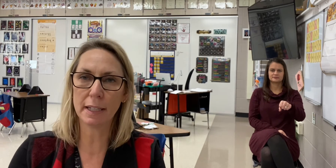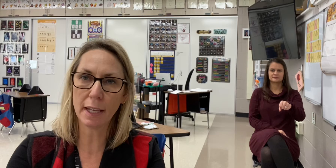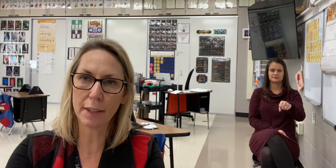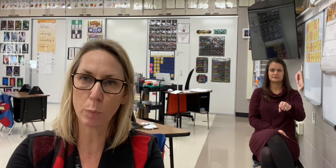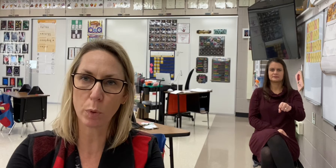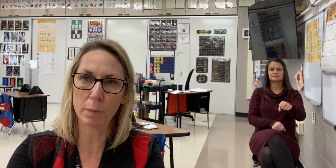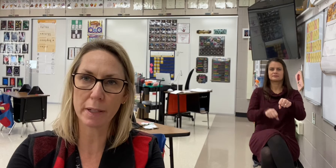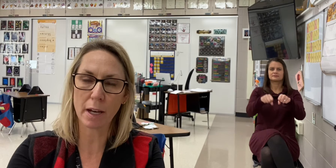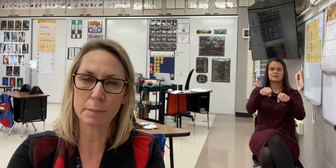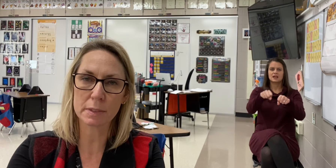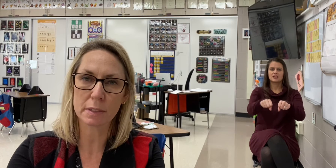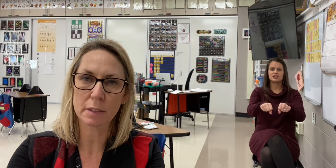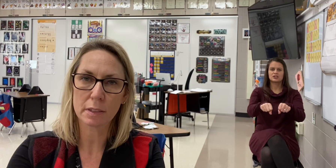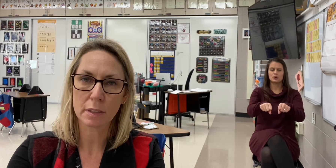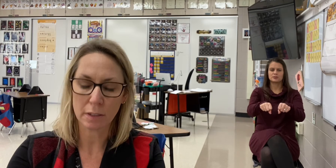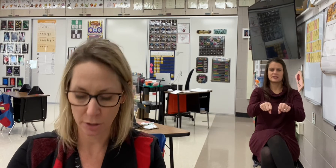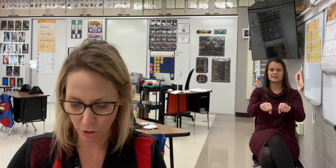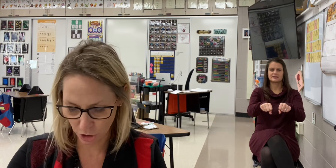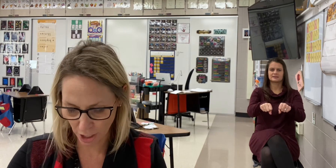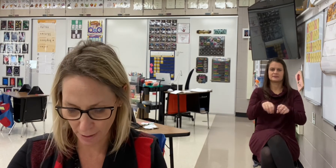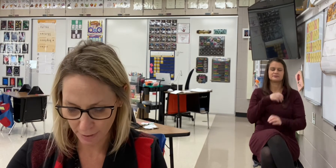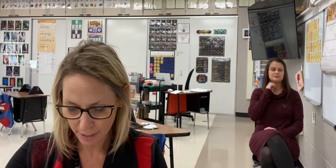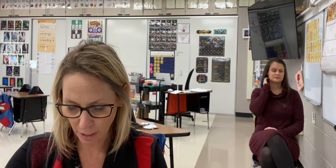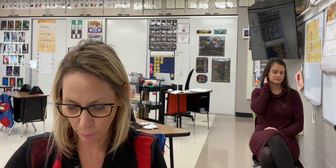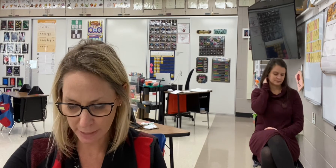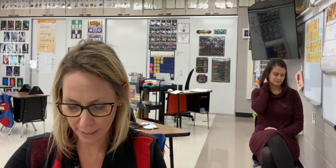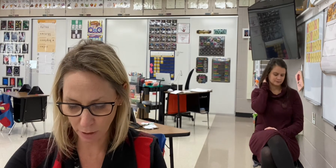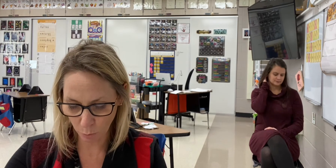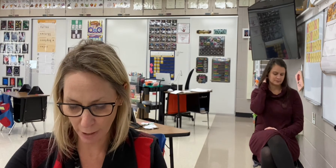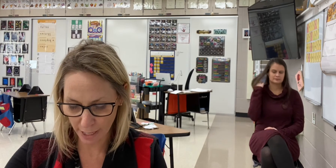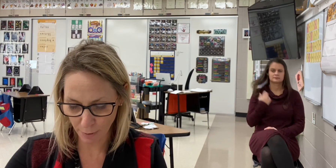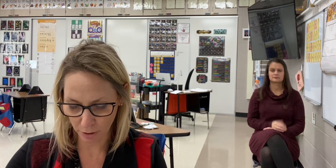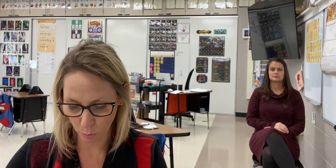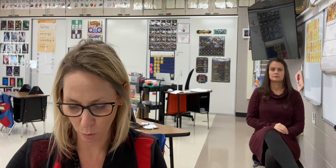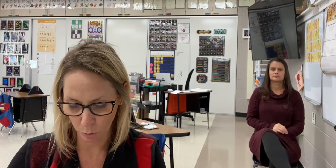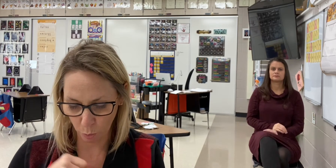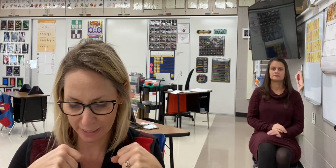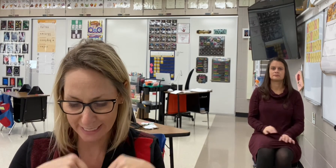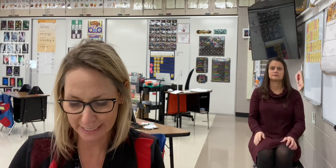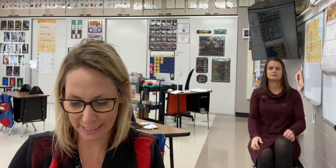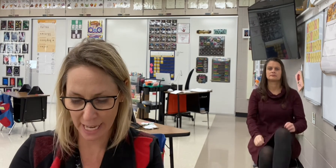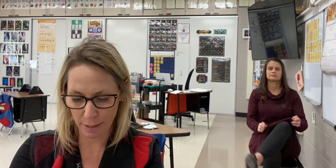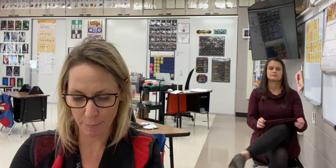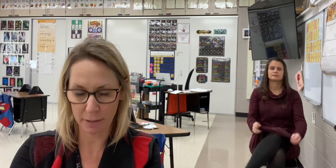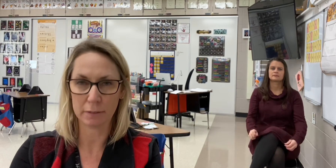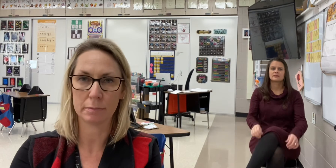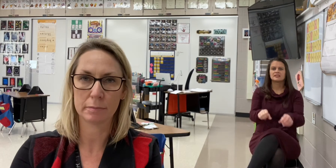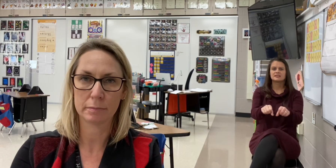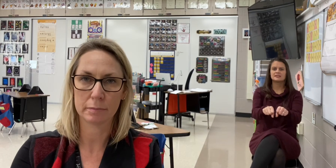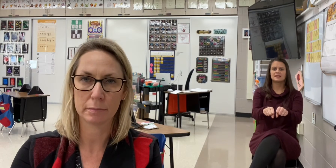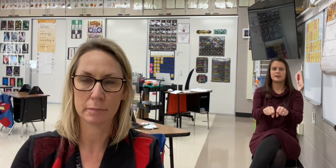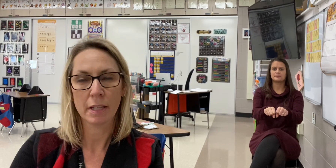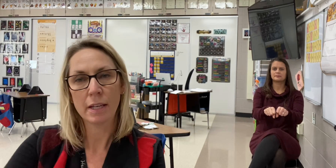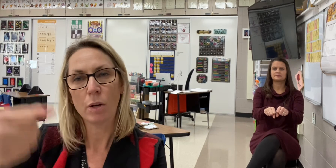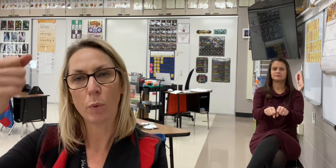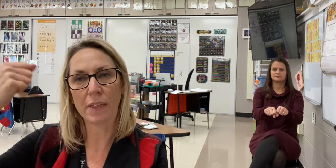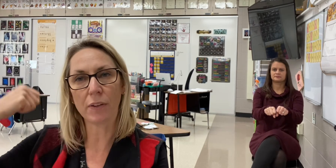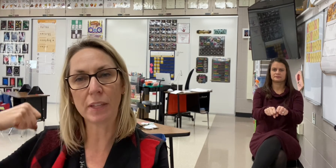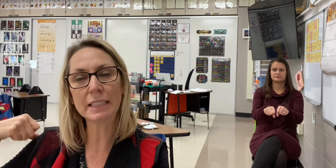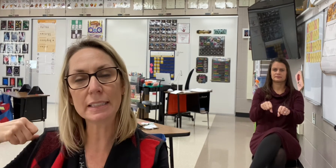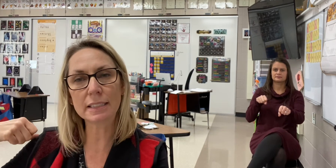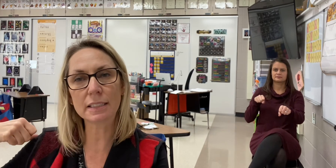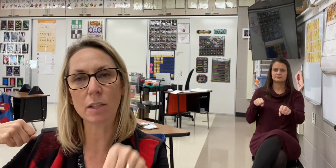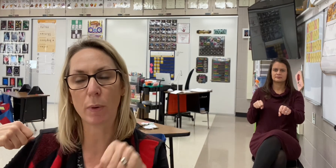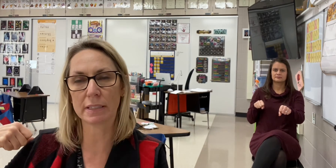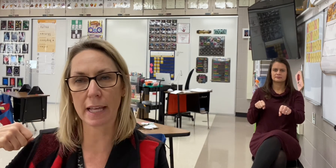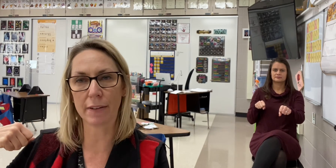the beginning and the word becomes? Coat. Good job. Now we're taking away part of the word. Word is same. Same. Without